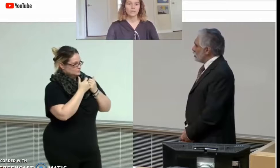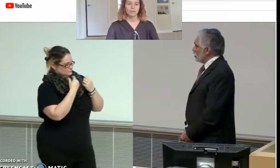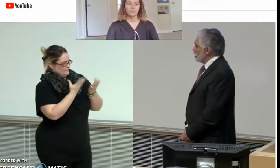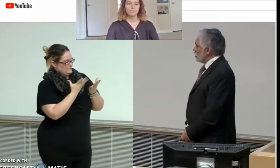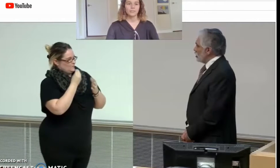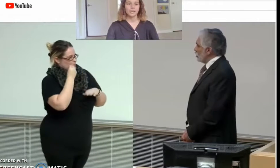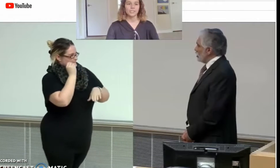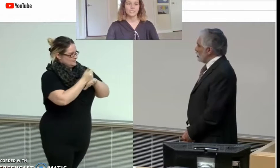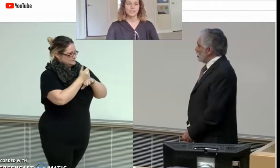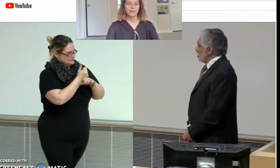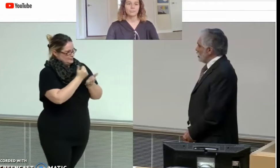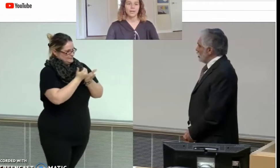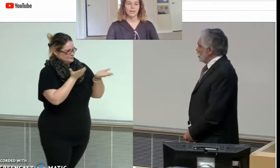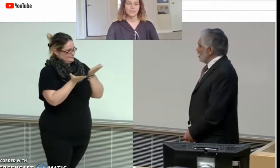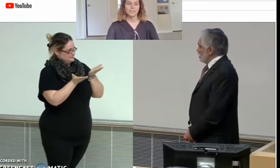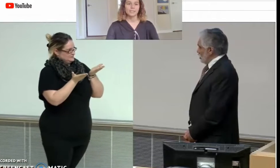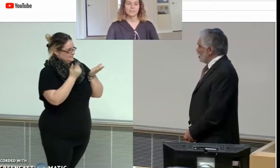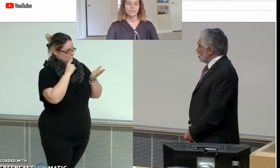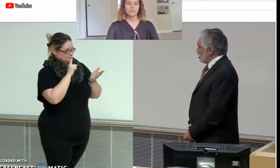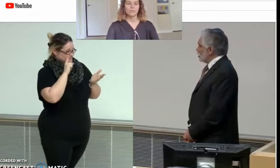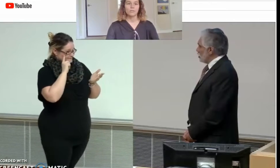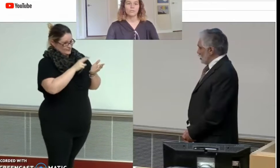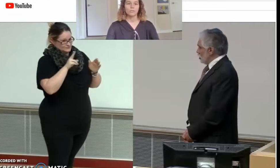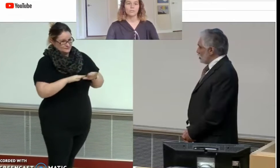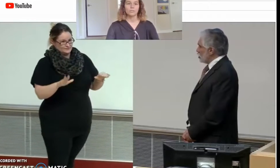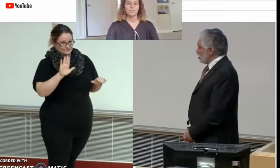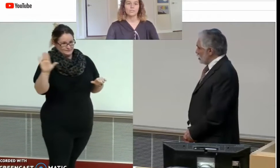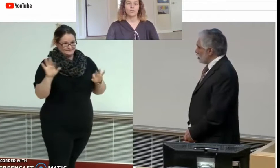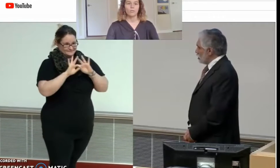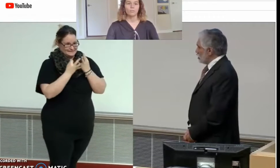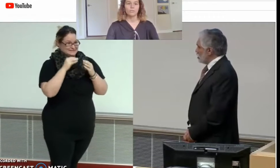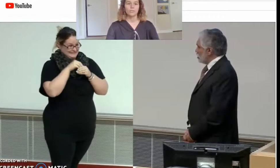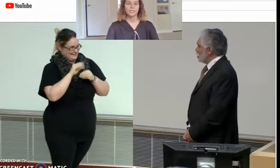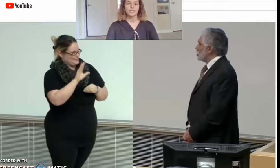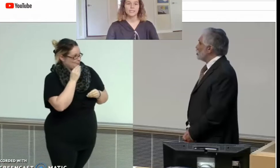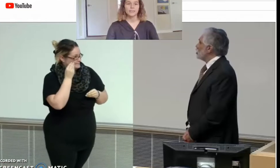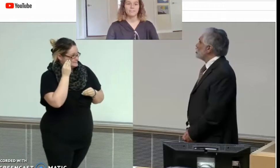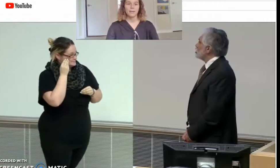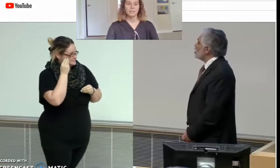I work for an agency that provides services in the home for kids and their